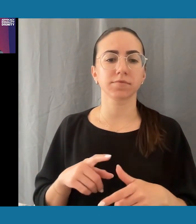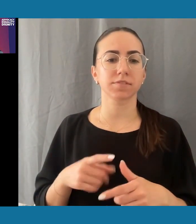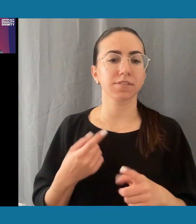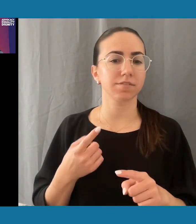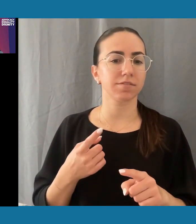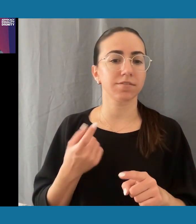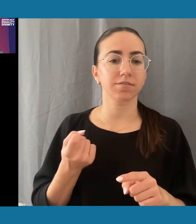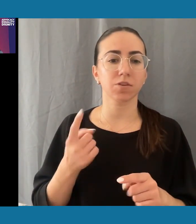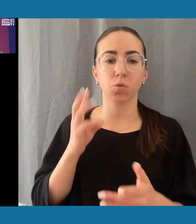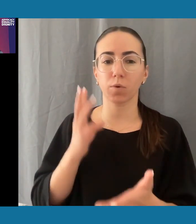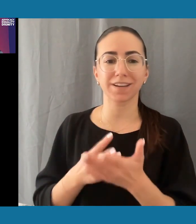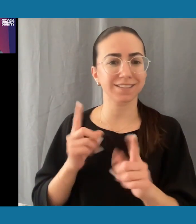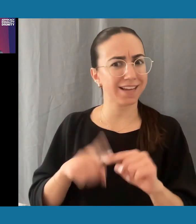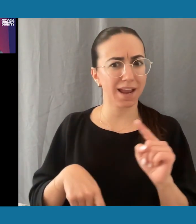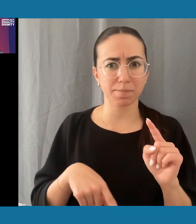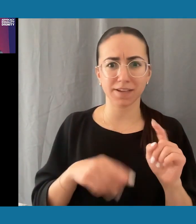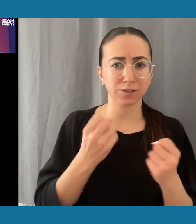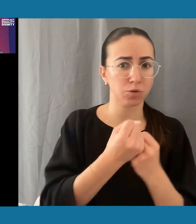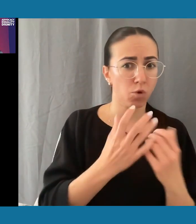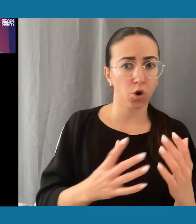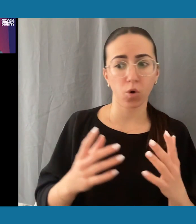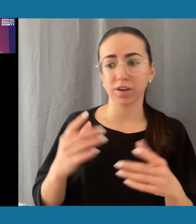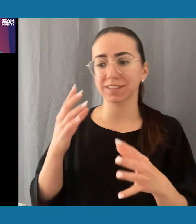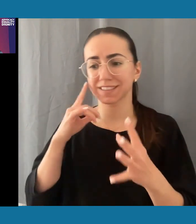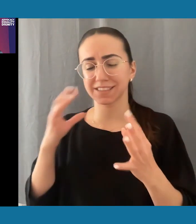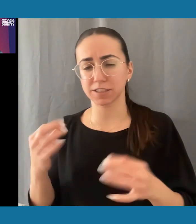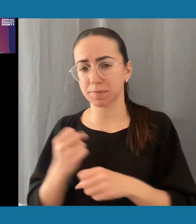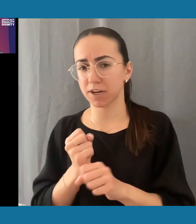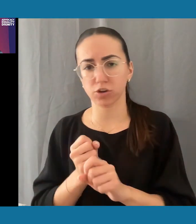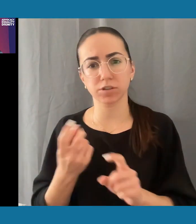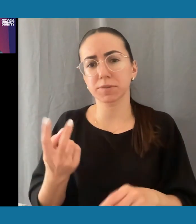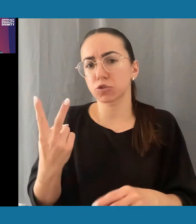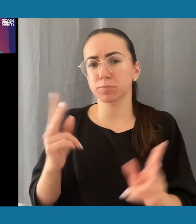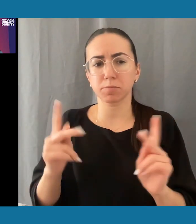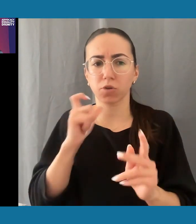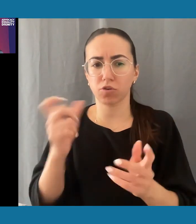uninvolved individuals. Next slide, please.